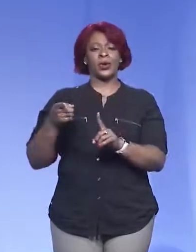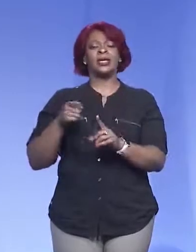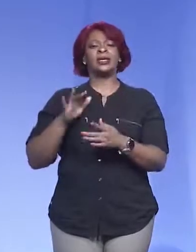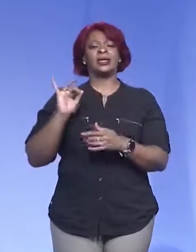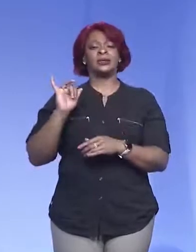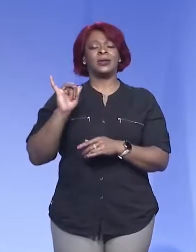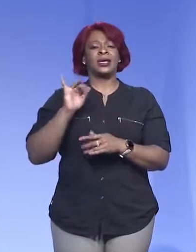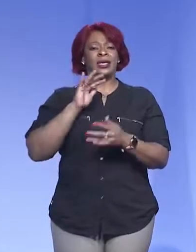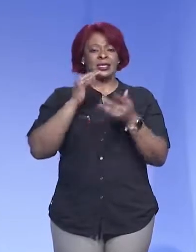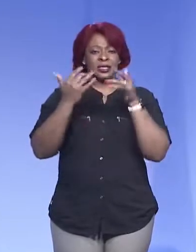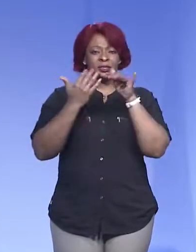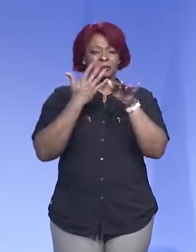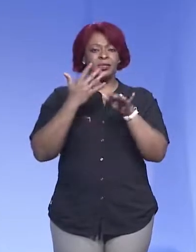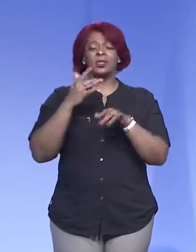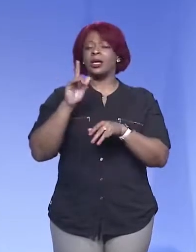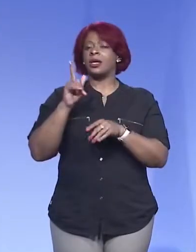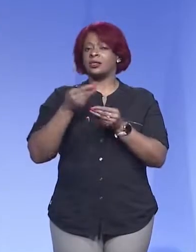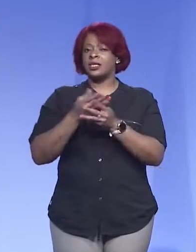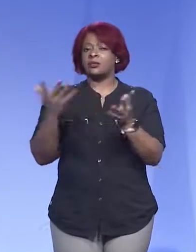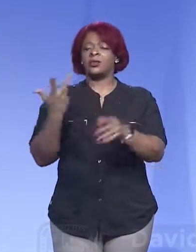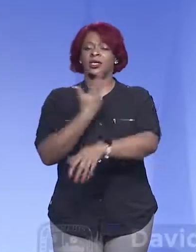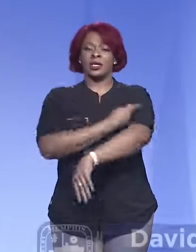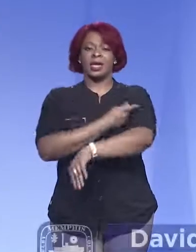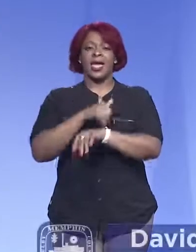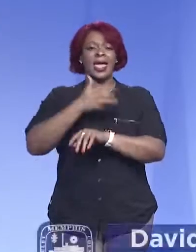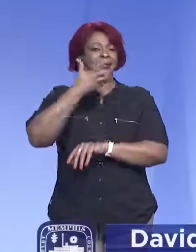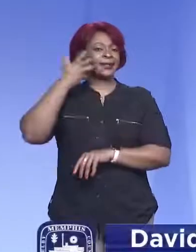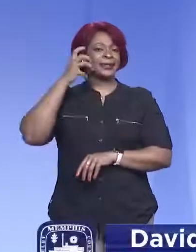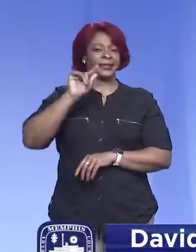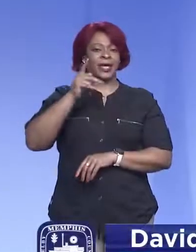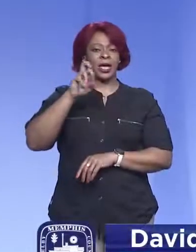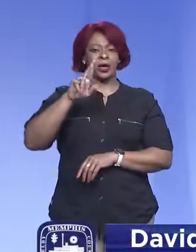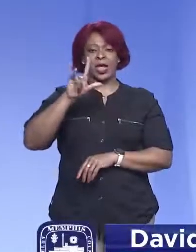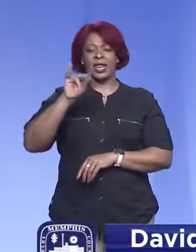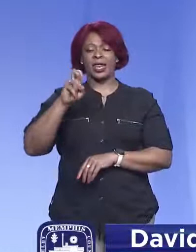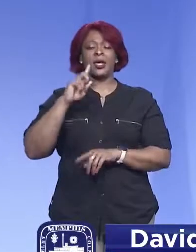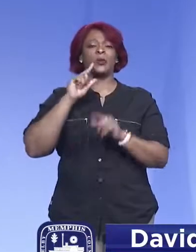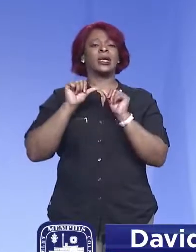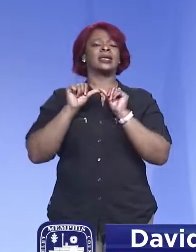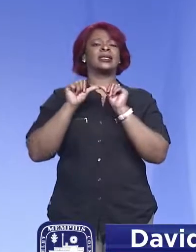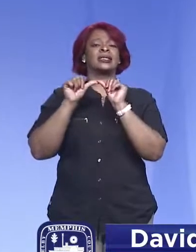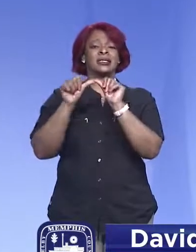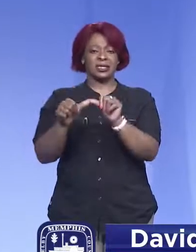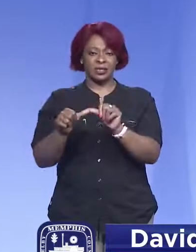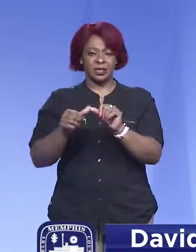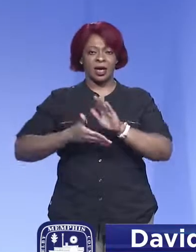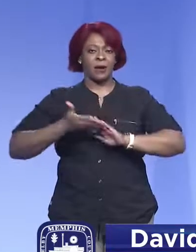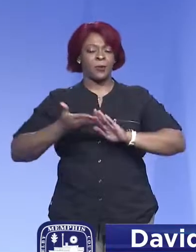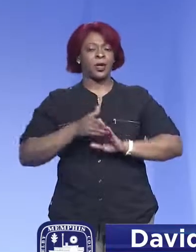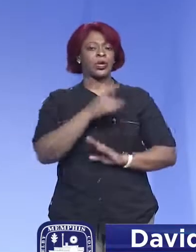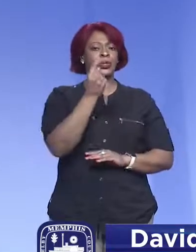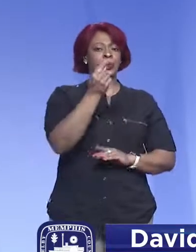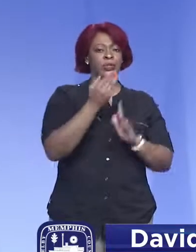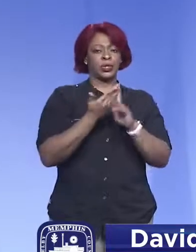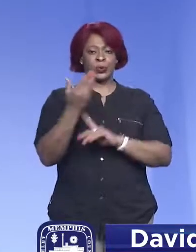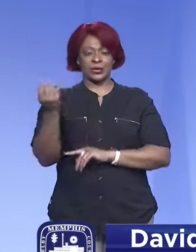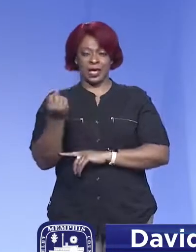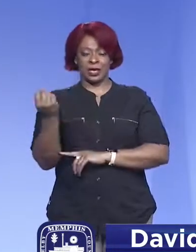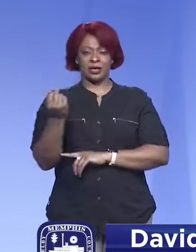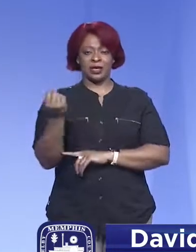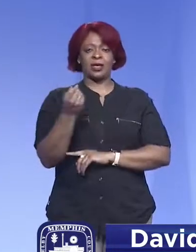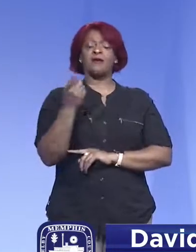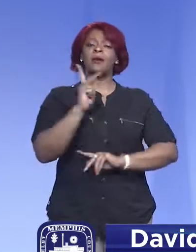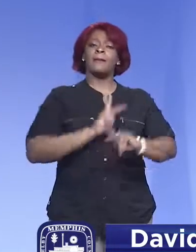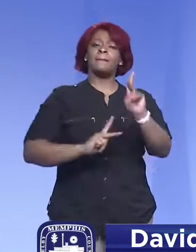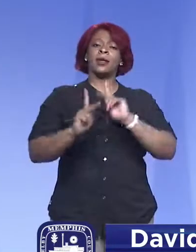over by Tiger Lane, and those will continue to operate Tuesday through Saturday for